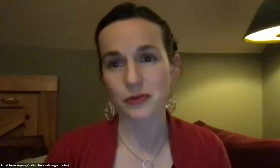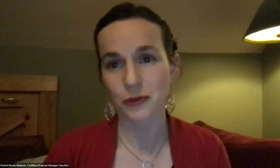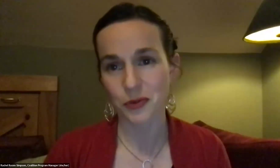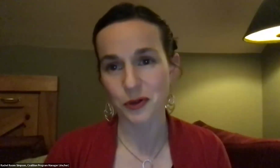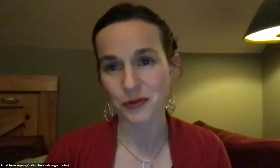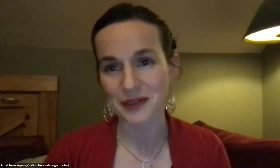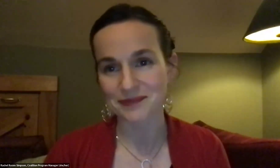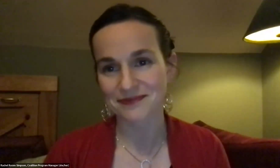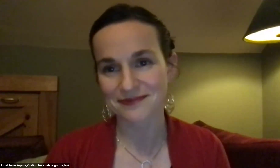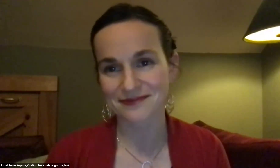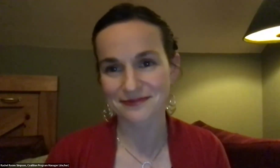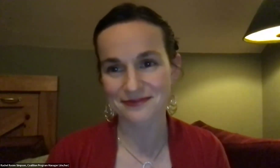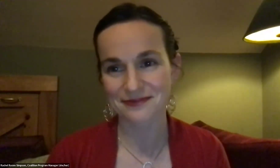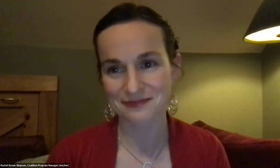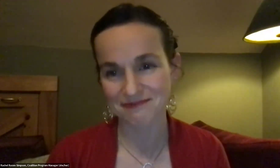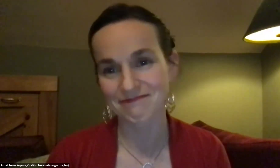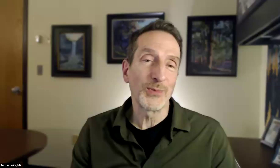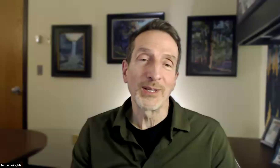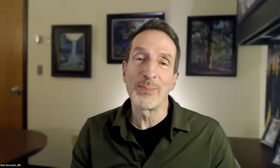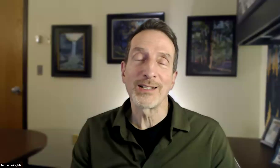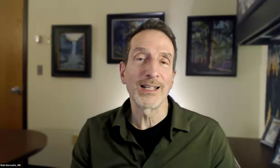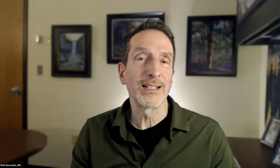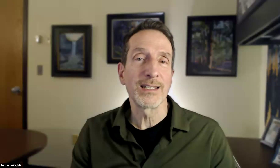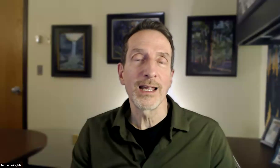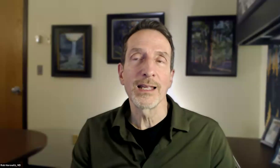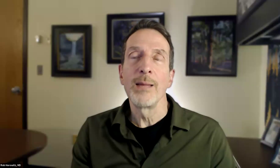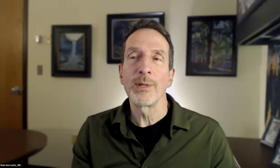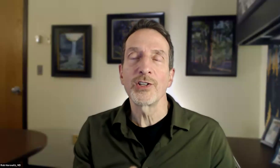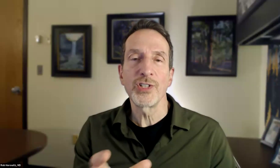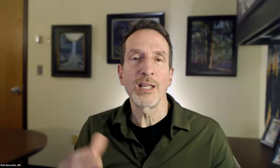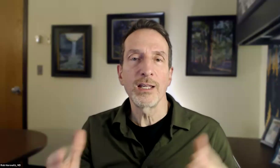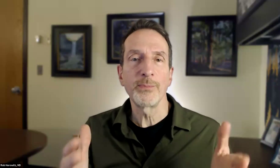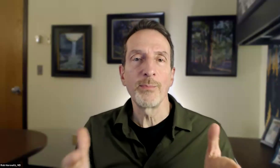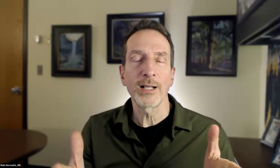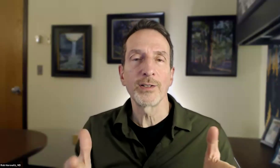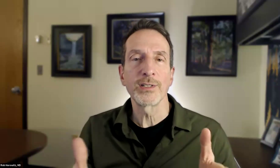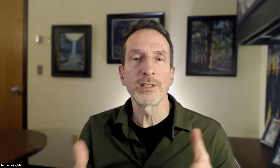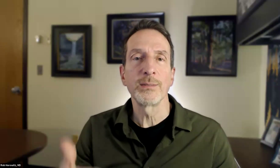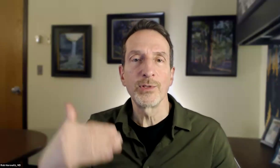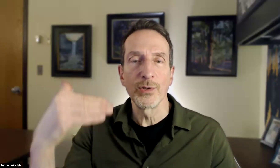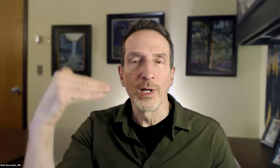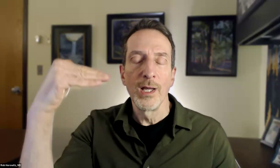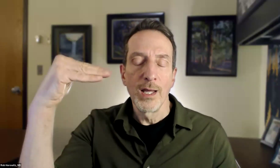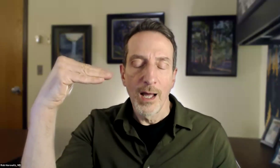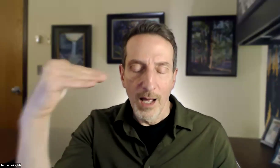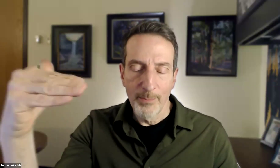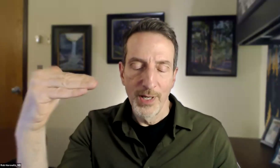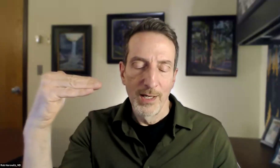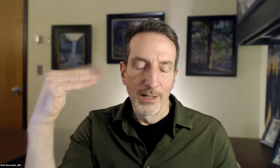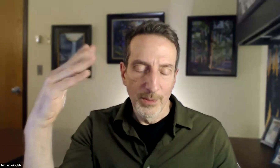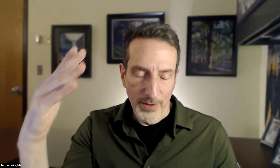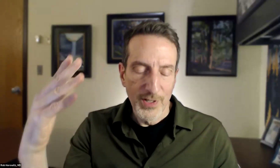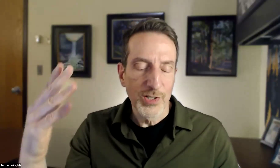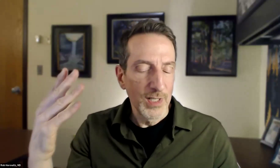Plenty of room for improvement. Plenty of room for improvement. That's really the best I can say because shaking up the medical system to